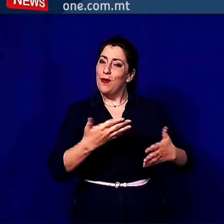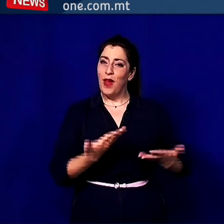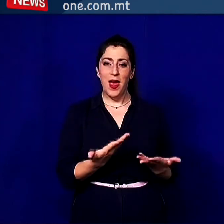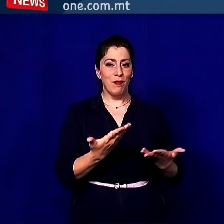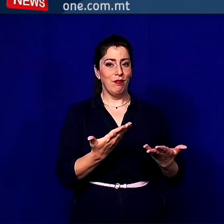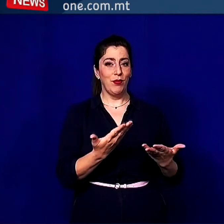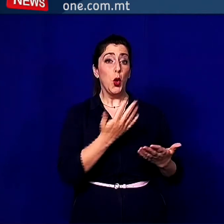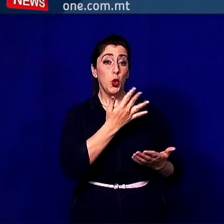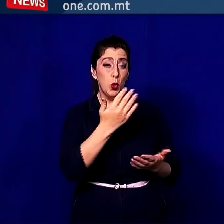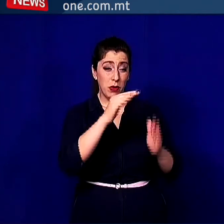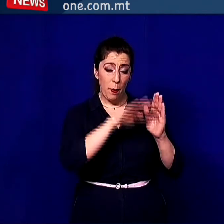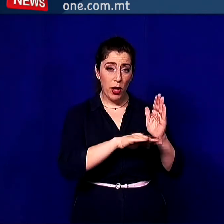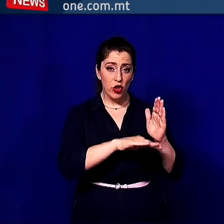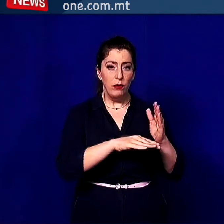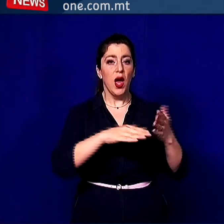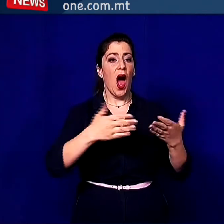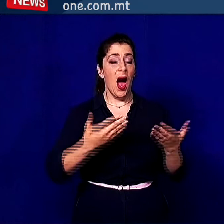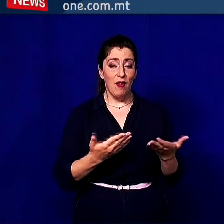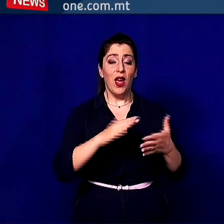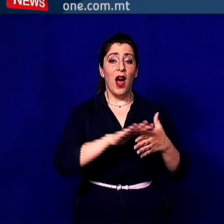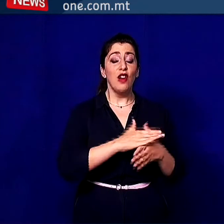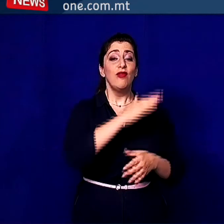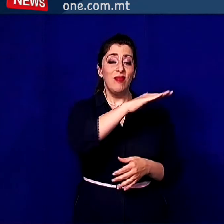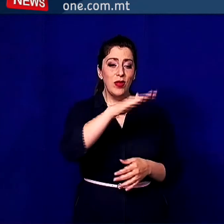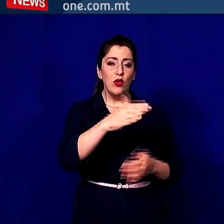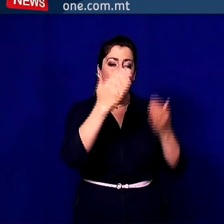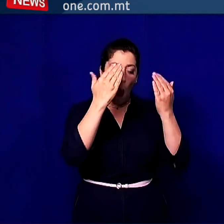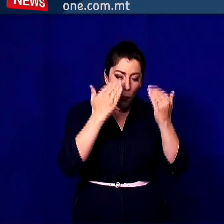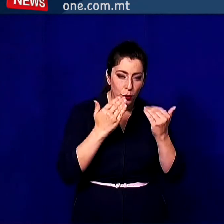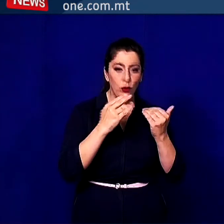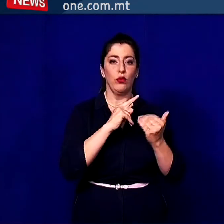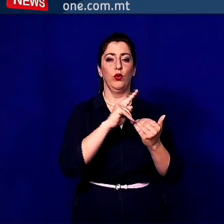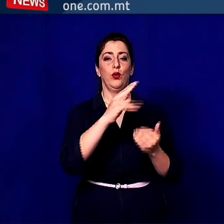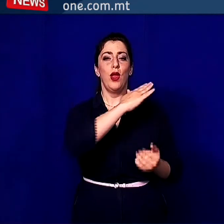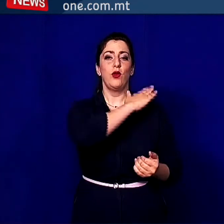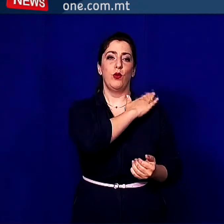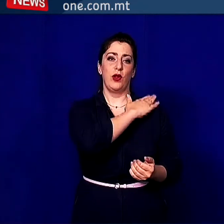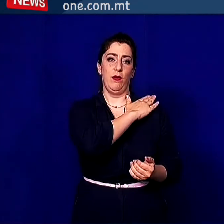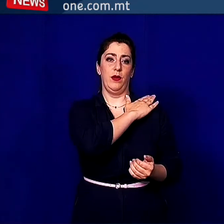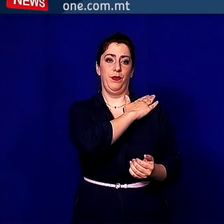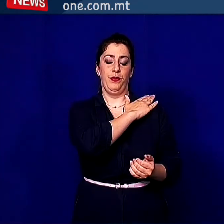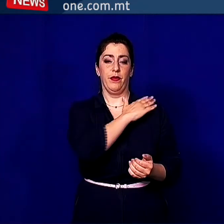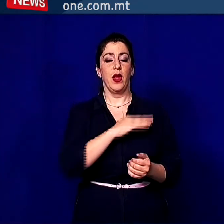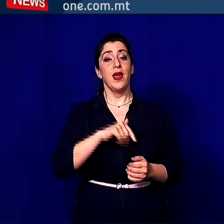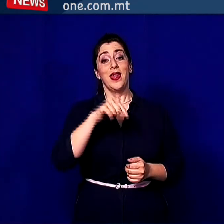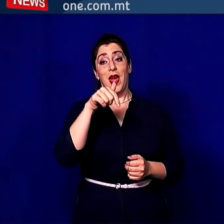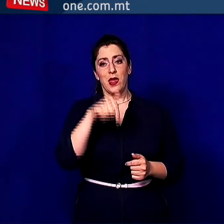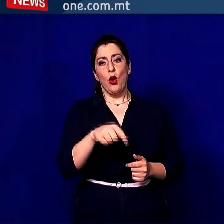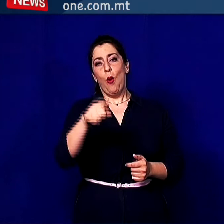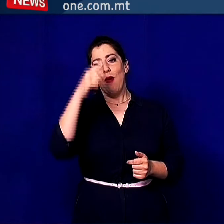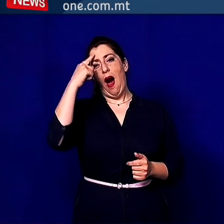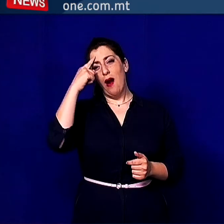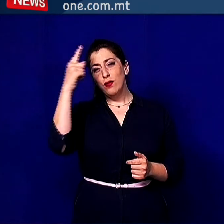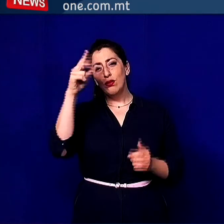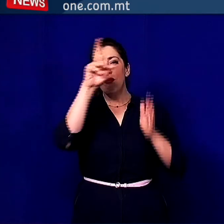l-pubbliku biex inkomplu nsegwu l-istruzzjonijiet li aħna qegħdin nirrilaxxaw il-miżuri u n-nies ikunu jistgħu